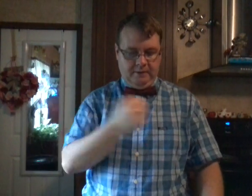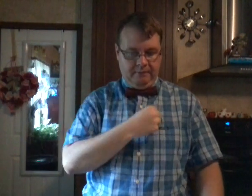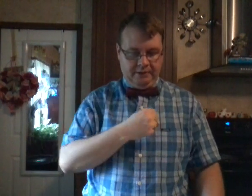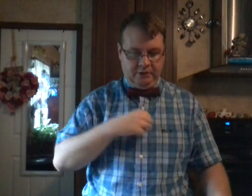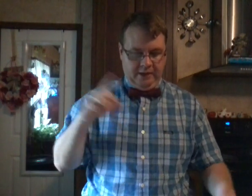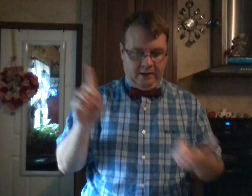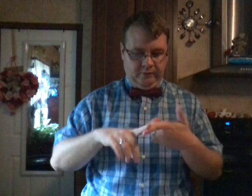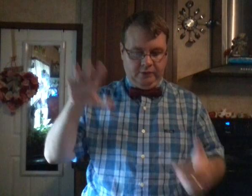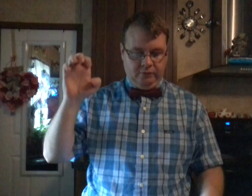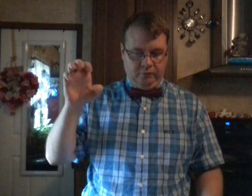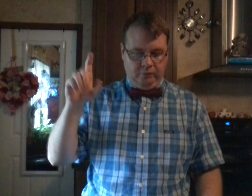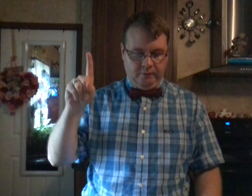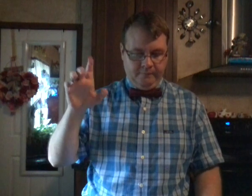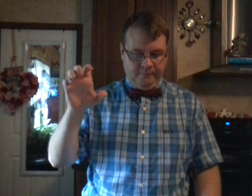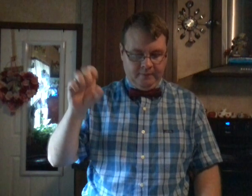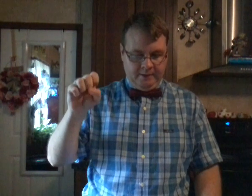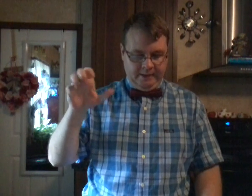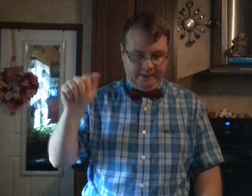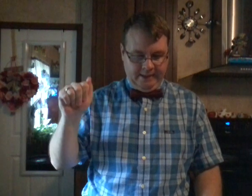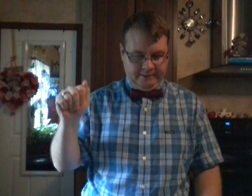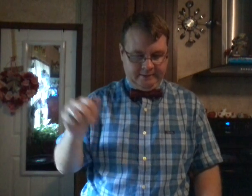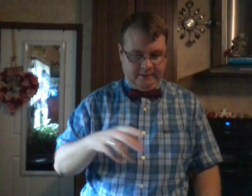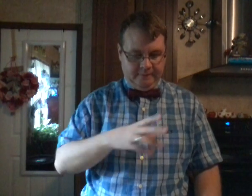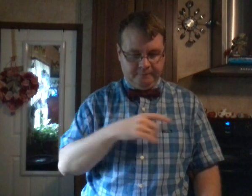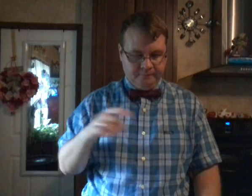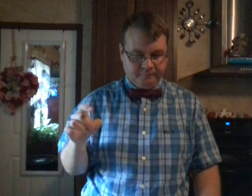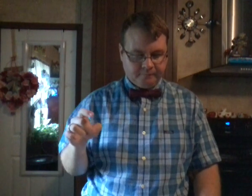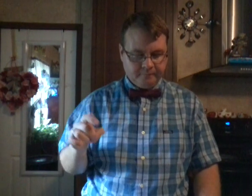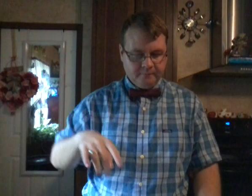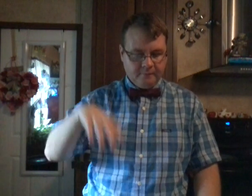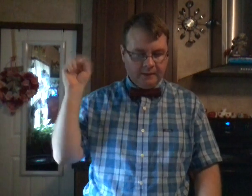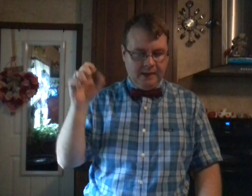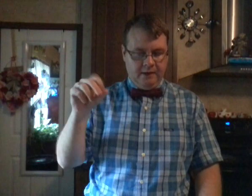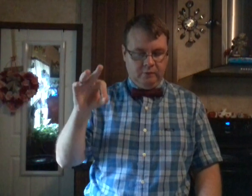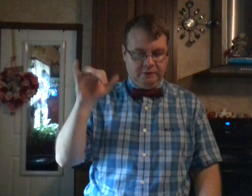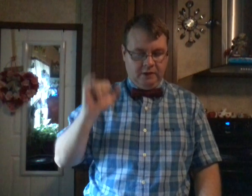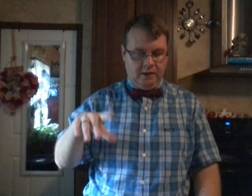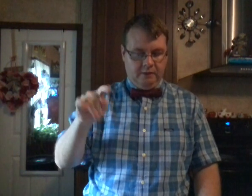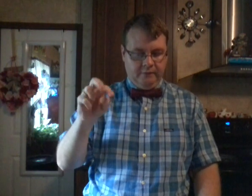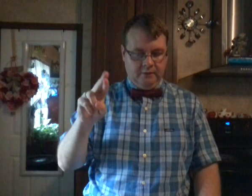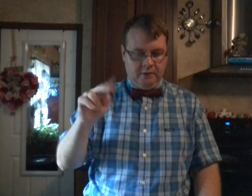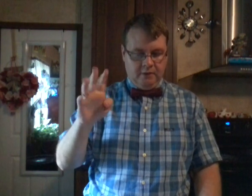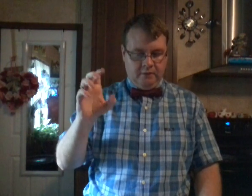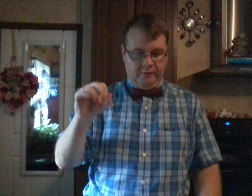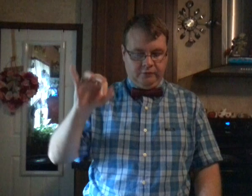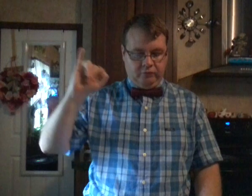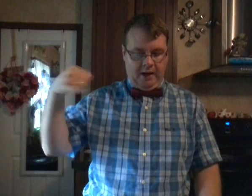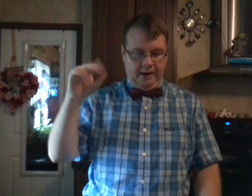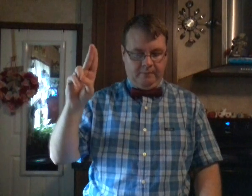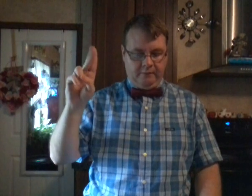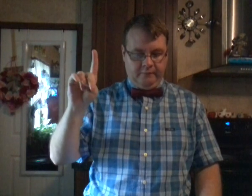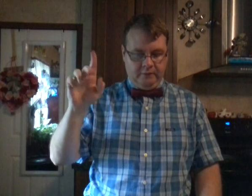a missionary to Edessa and was of the tribe of